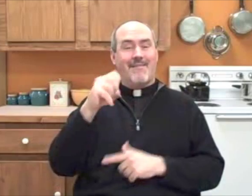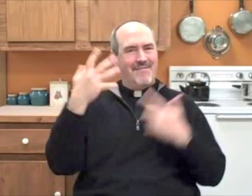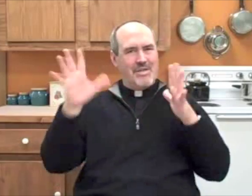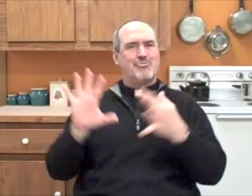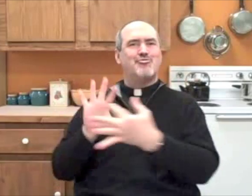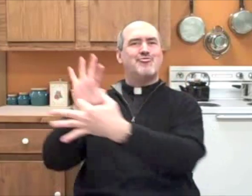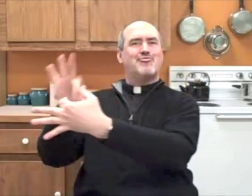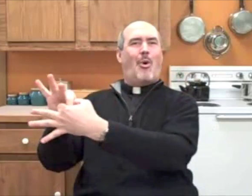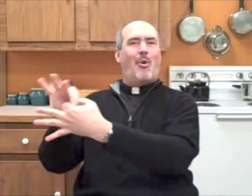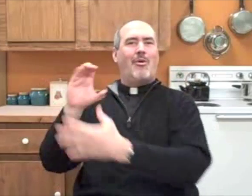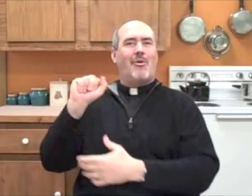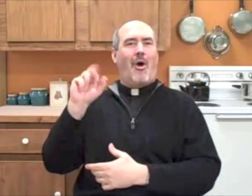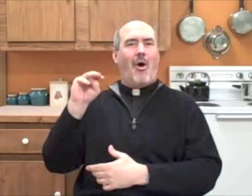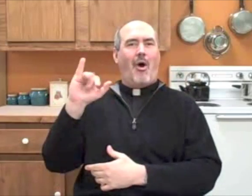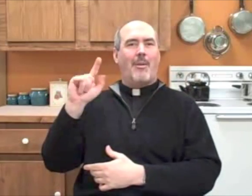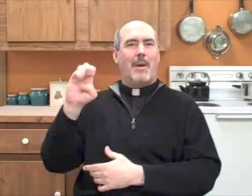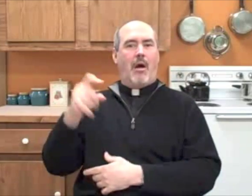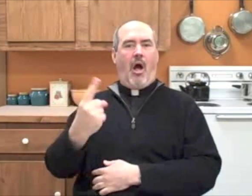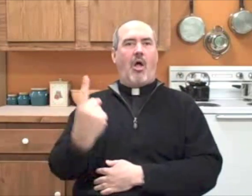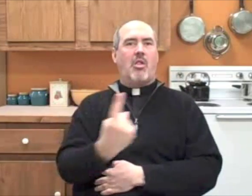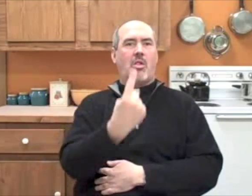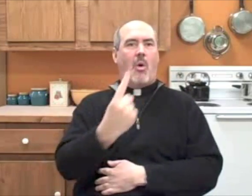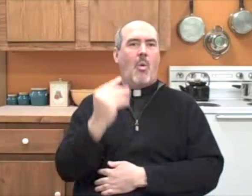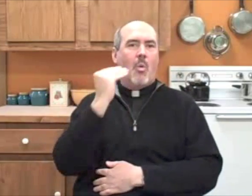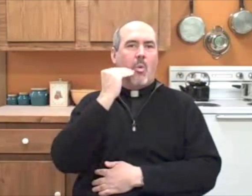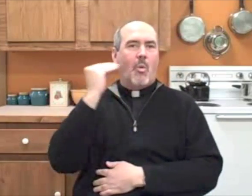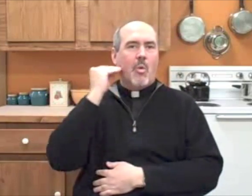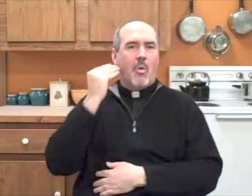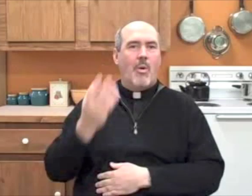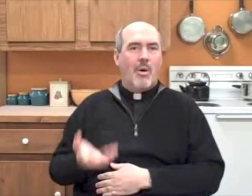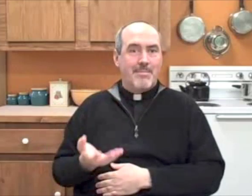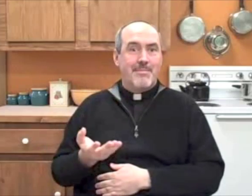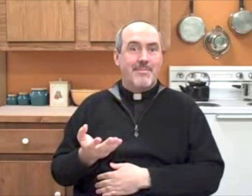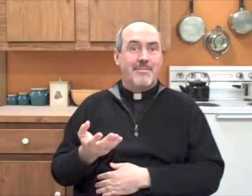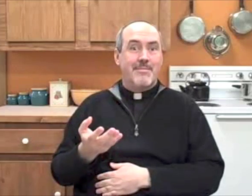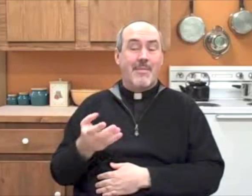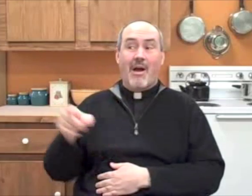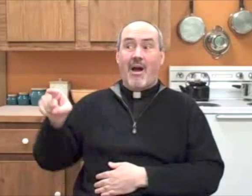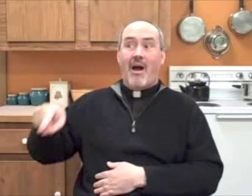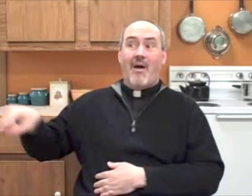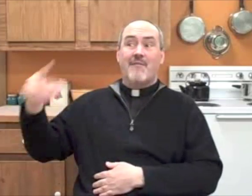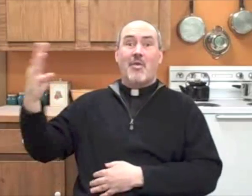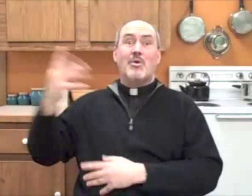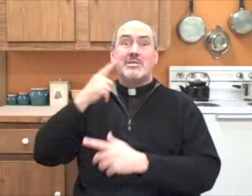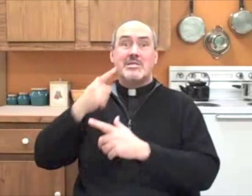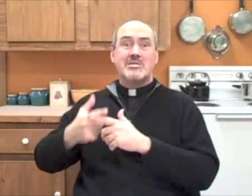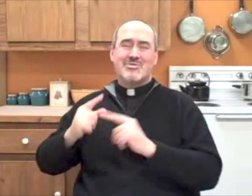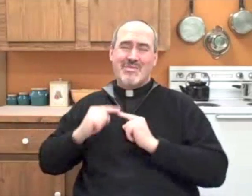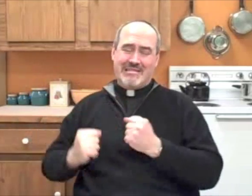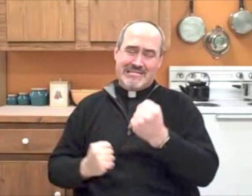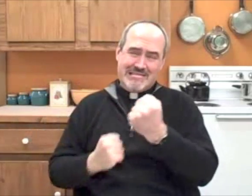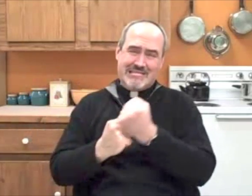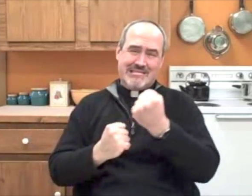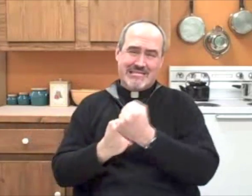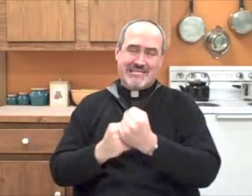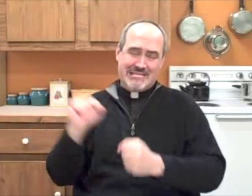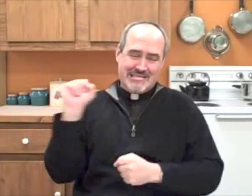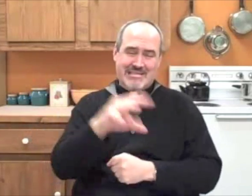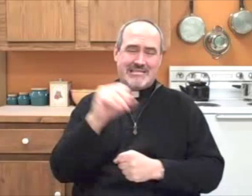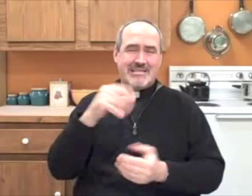and Marie had already joined another order. The 4 sisters sent her letters of encouragement constantly